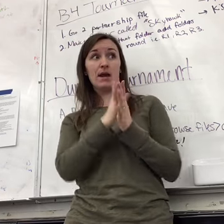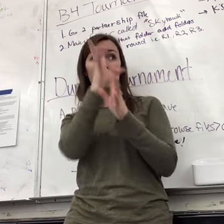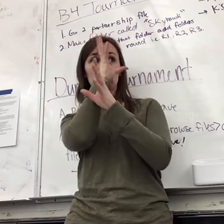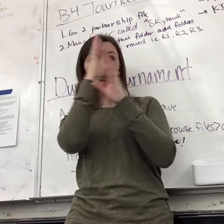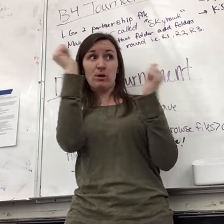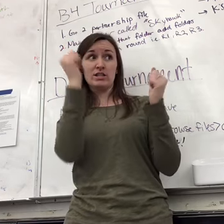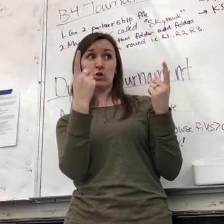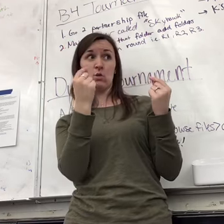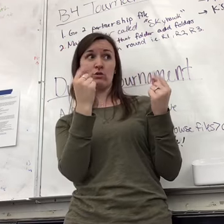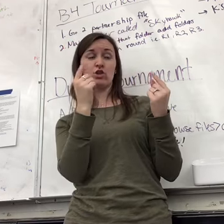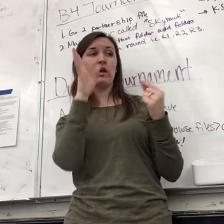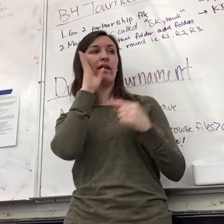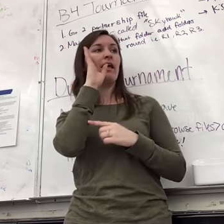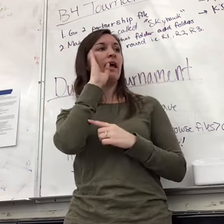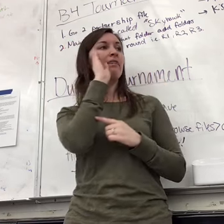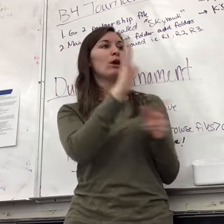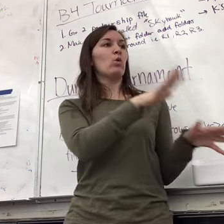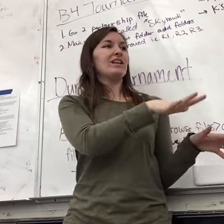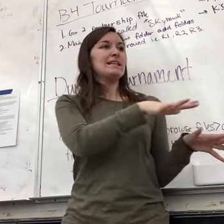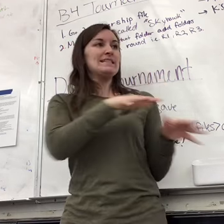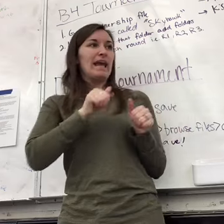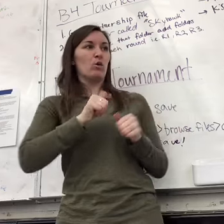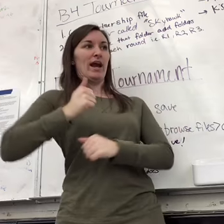away the troops from the South. The troops were there